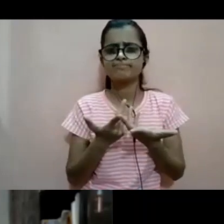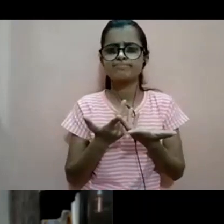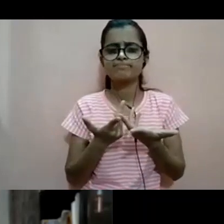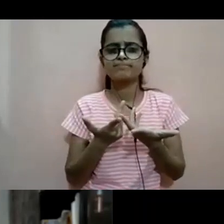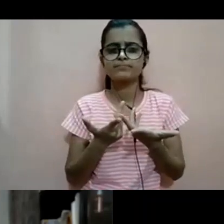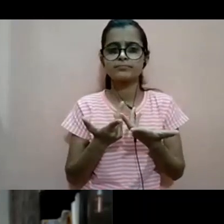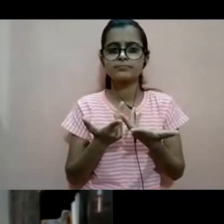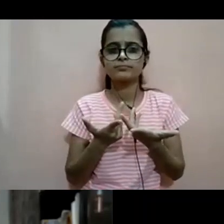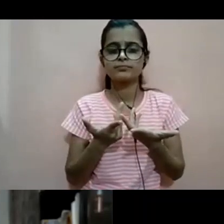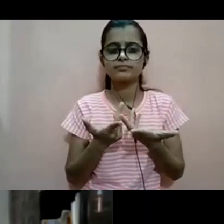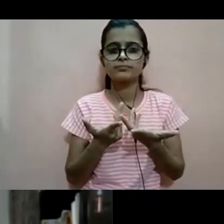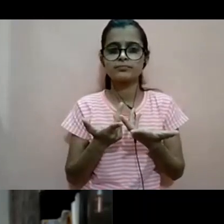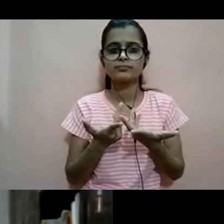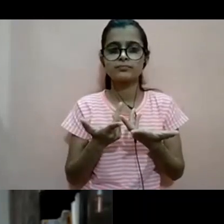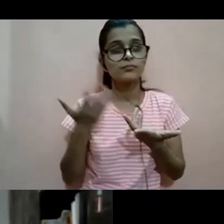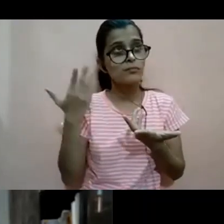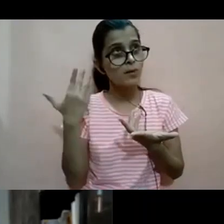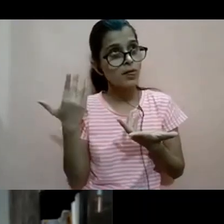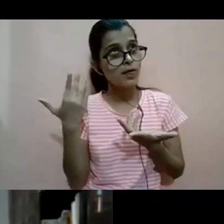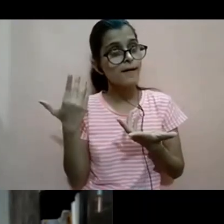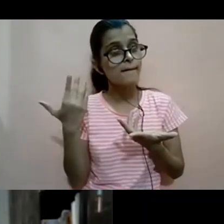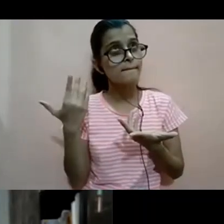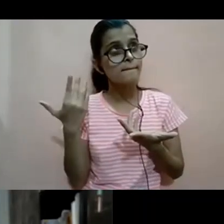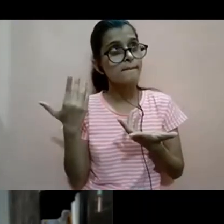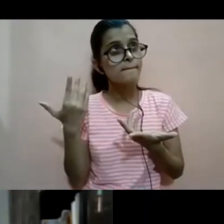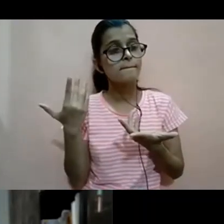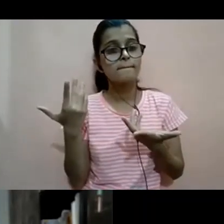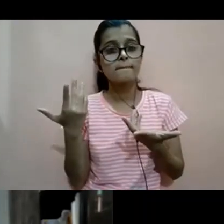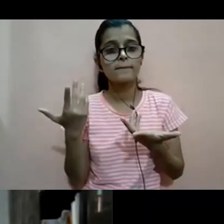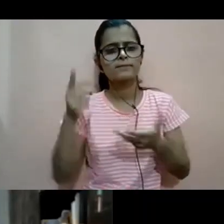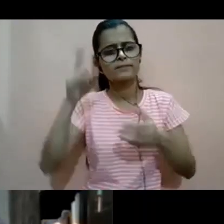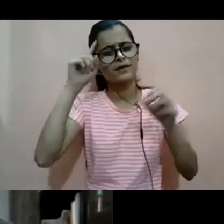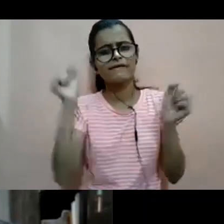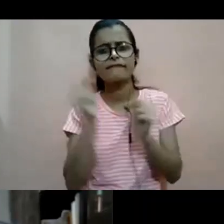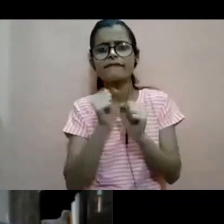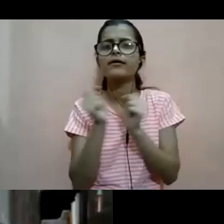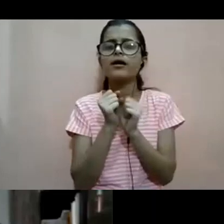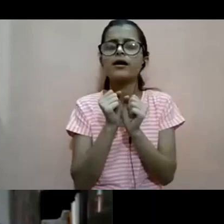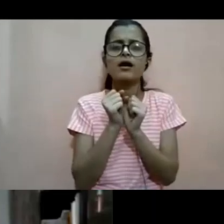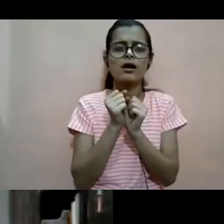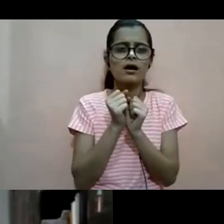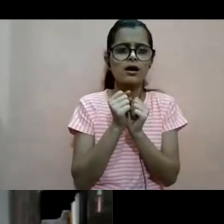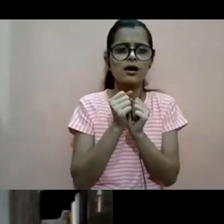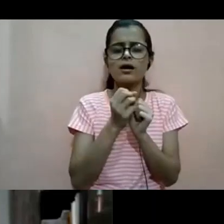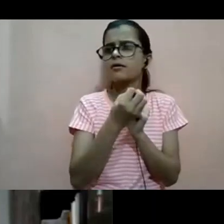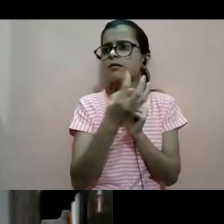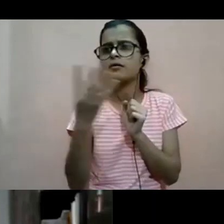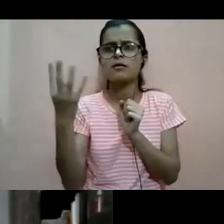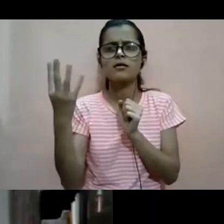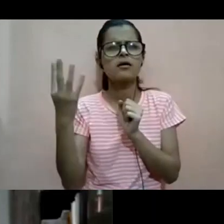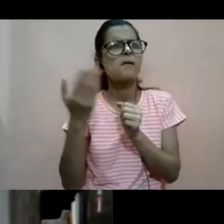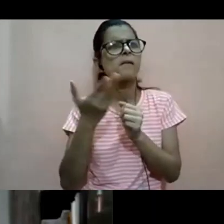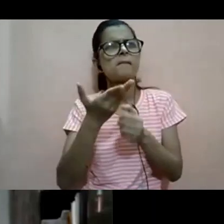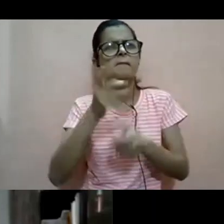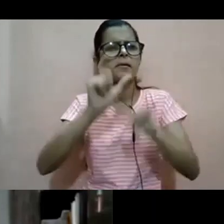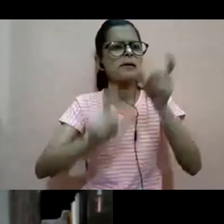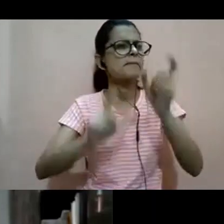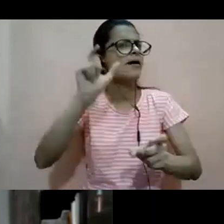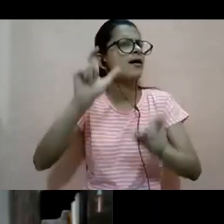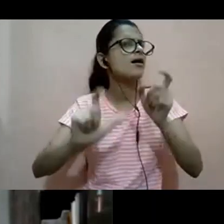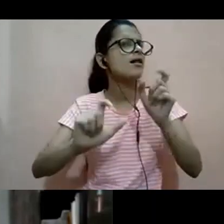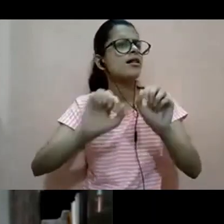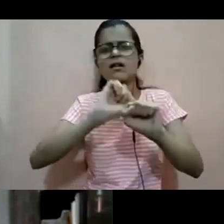there didn't seem to be a lot of perceived joy in comfort, or the mundane, or